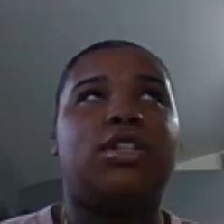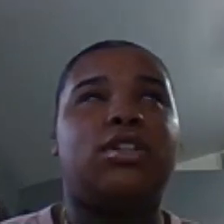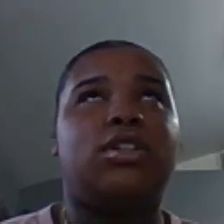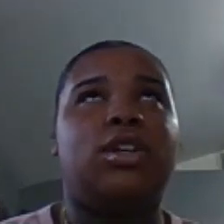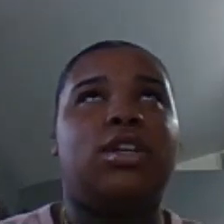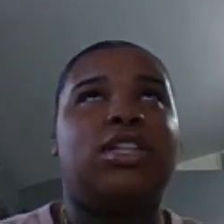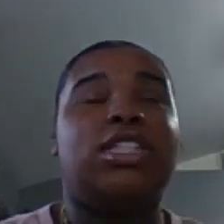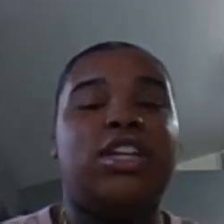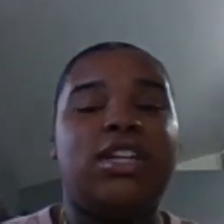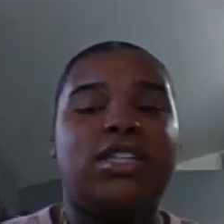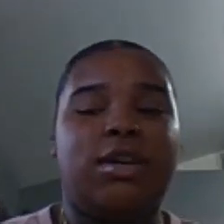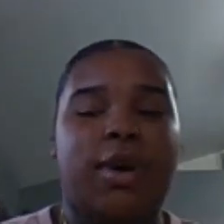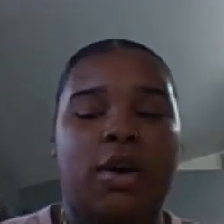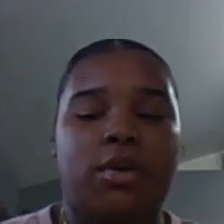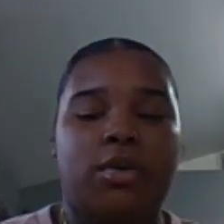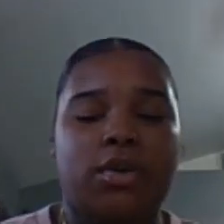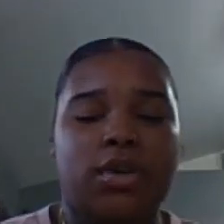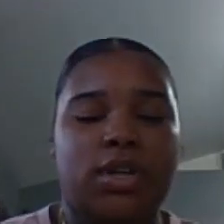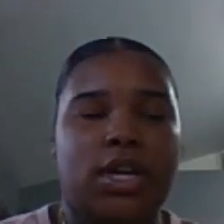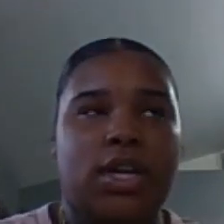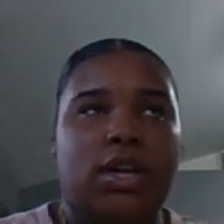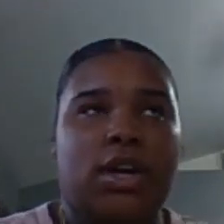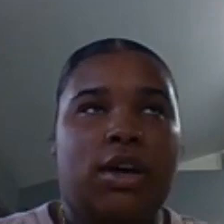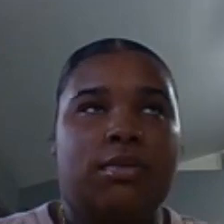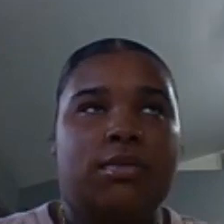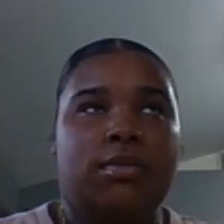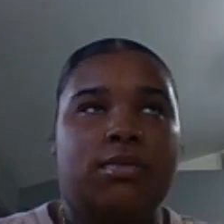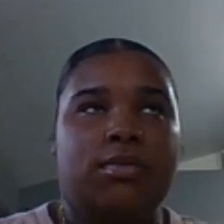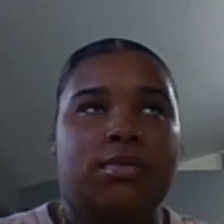more serious about